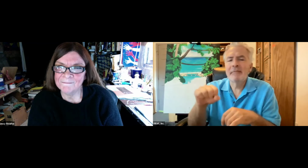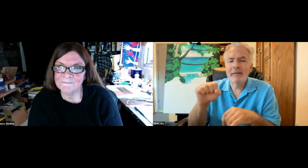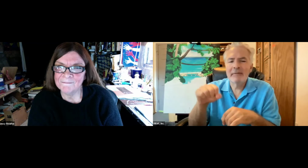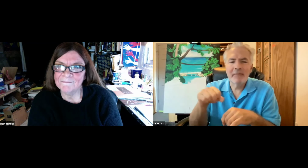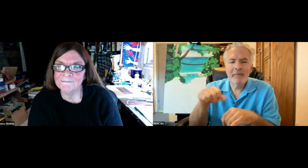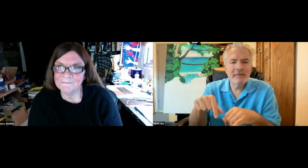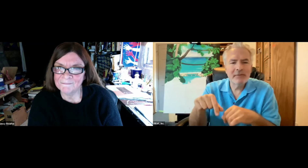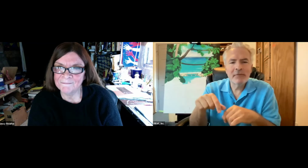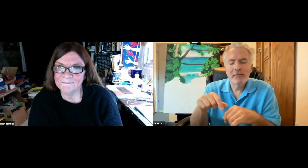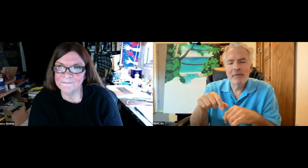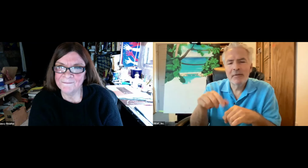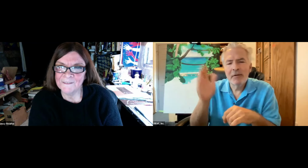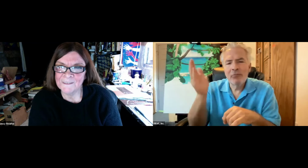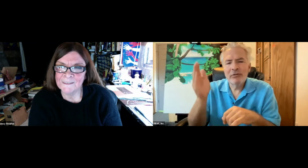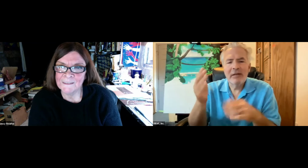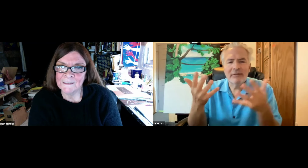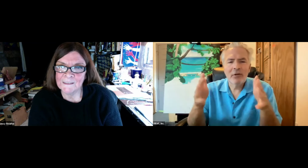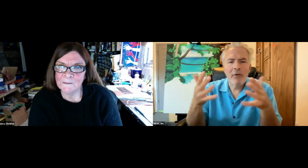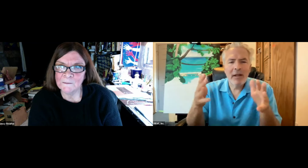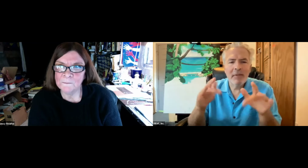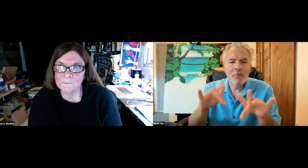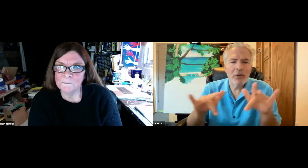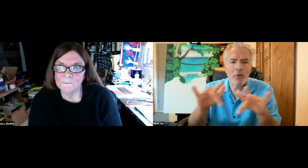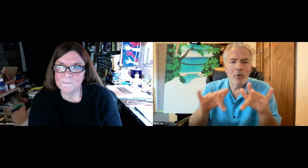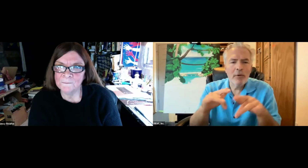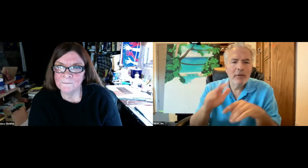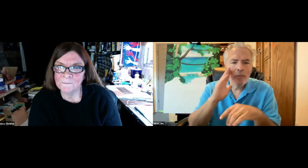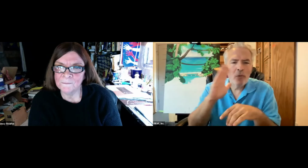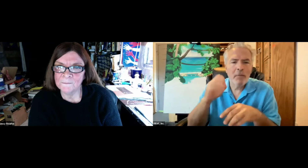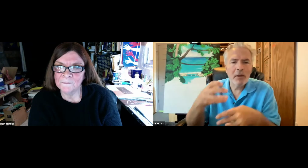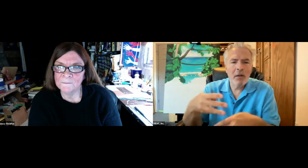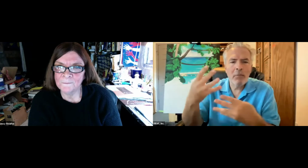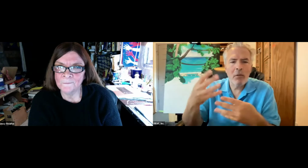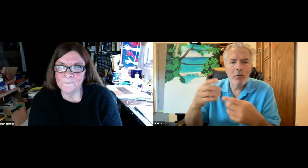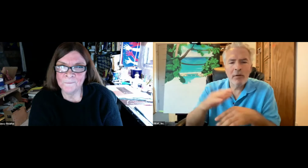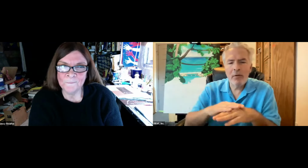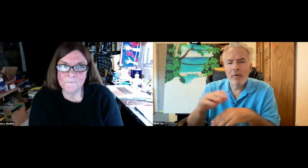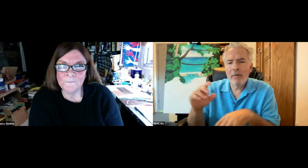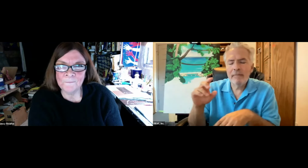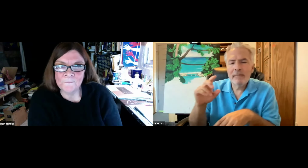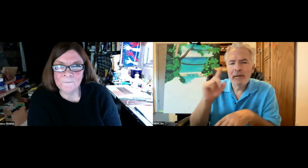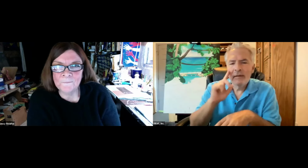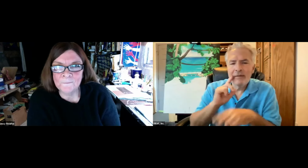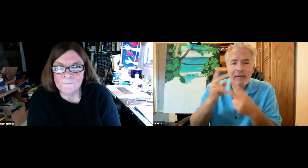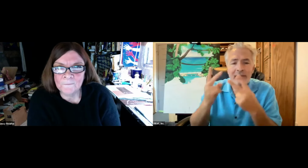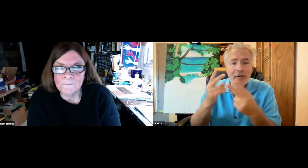whether or not this event would be recorded. And, yes, it is being recorded. I've recorded the entire event. And it will be uploaded